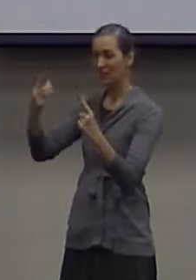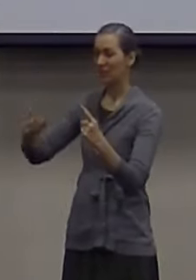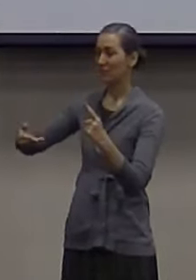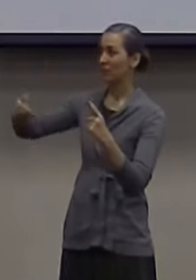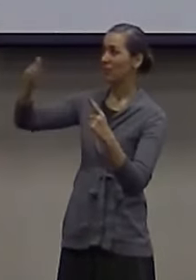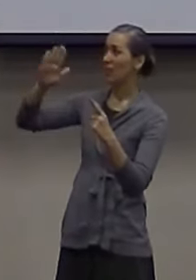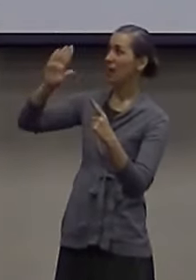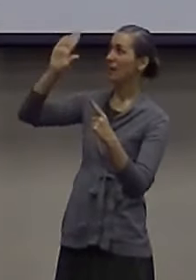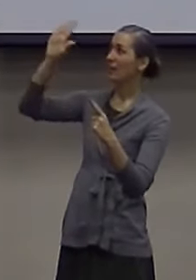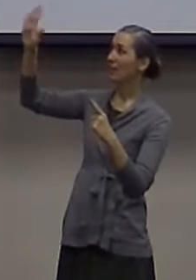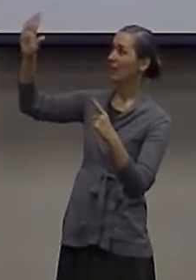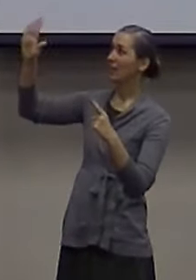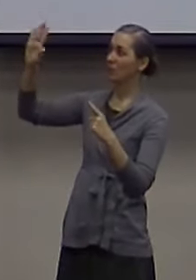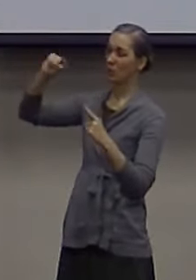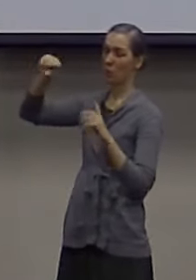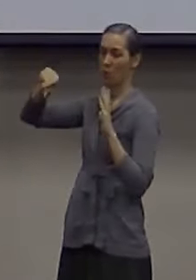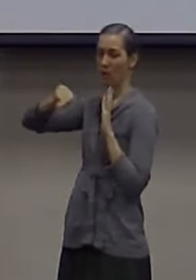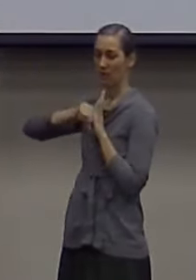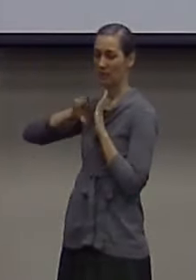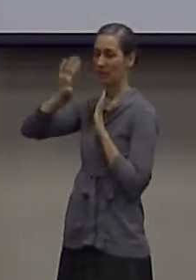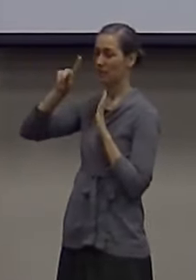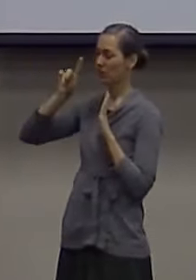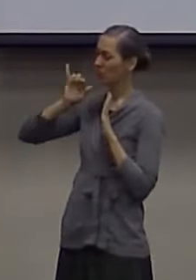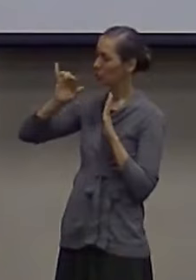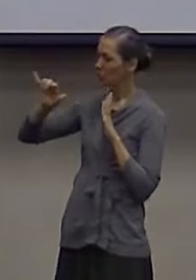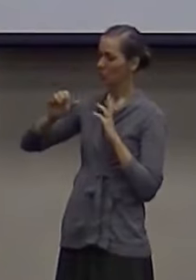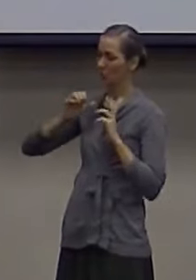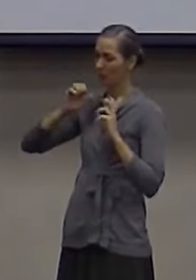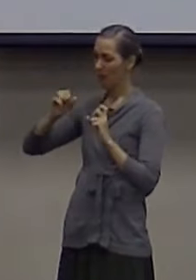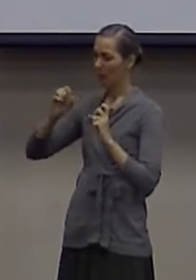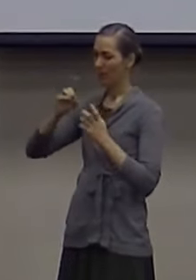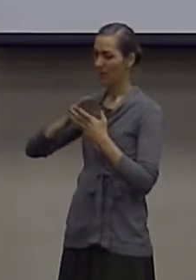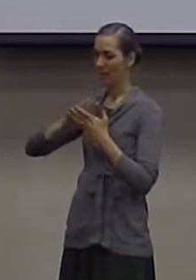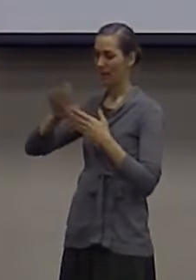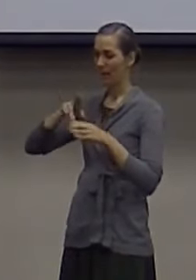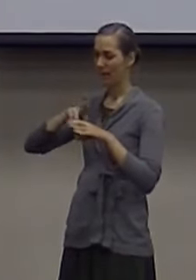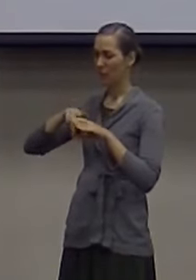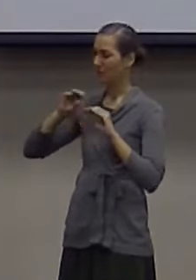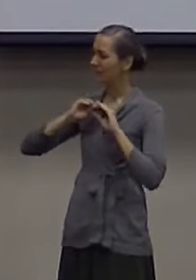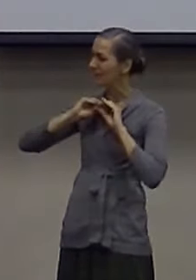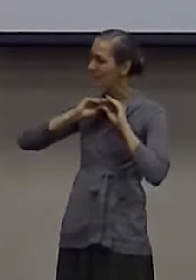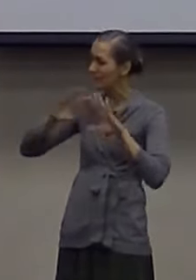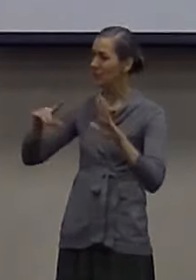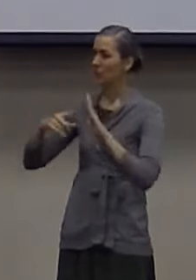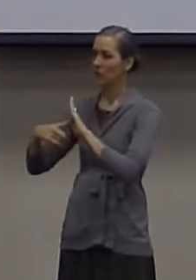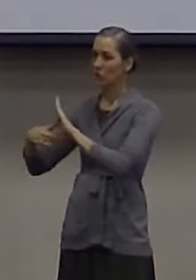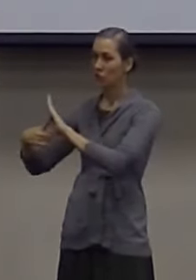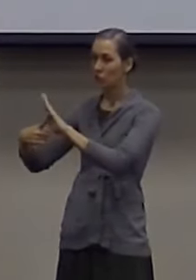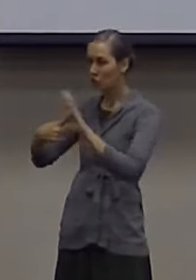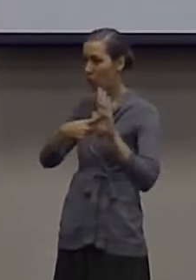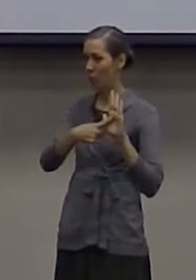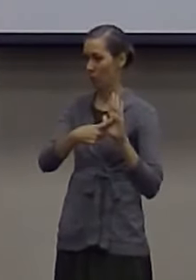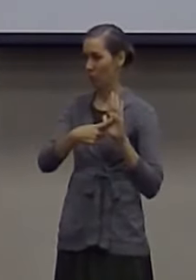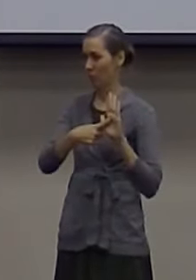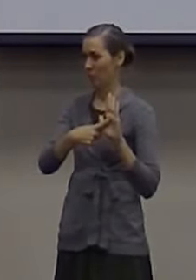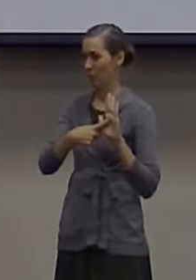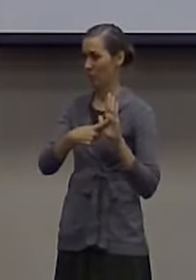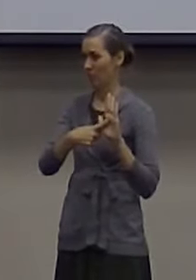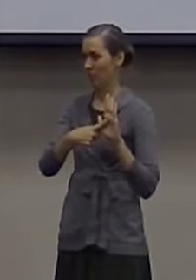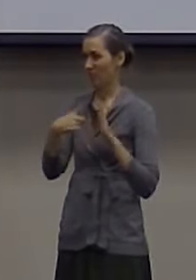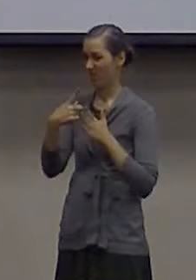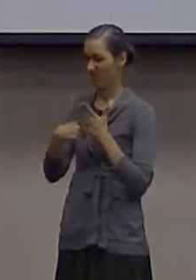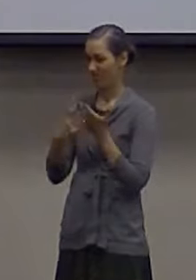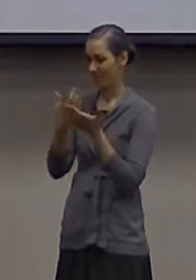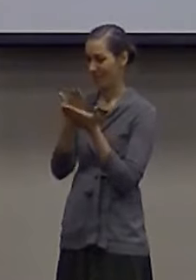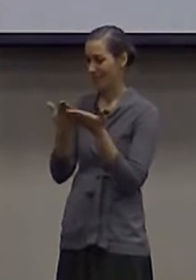qualities, His eternal power and divine nature have been clearly seen, being understood from what has been